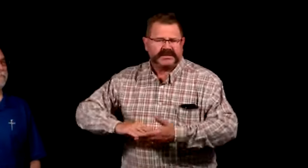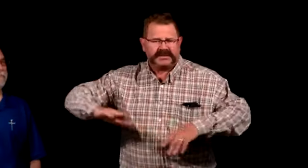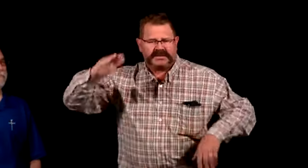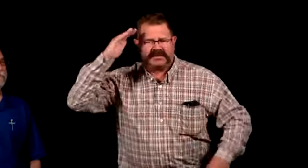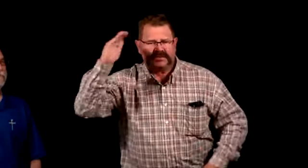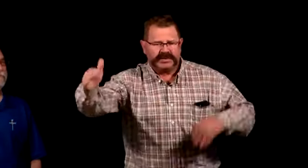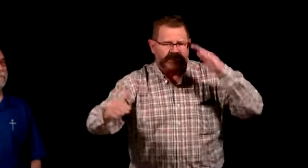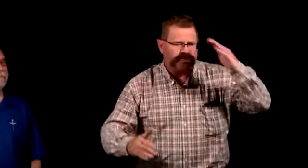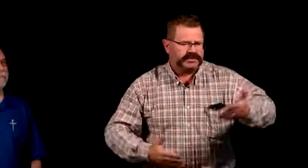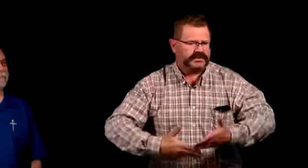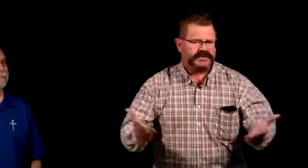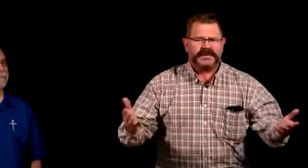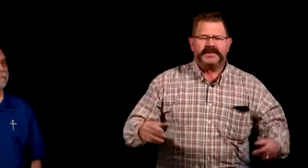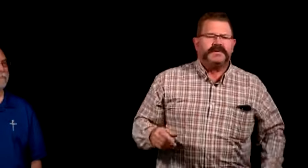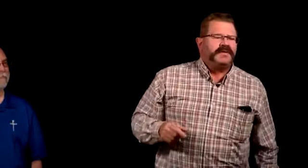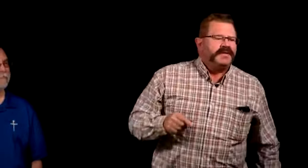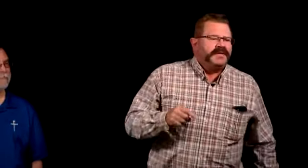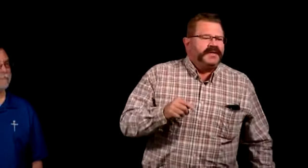Hi again. Hello, hello, hello. Good morning.